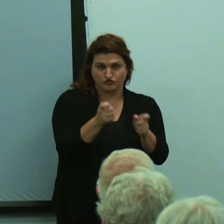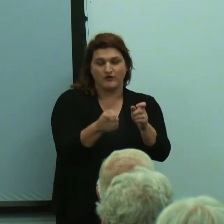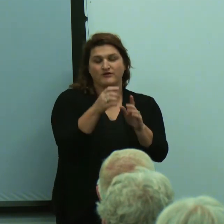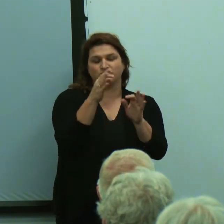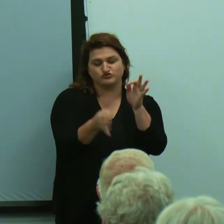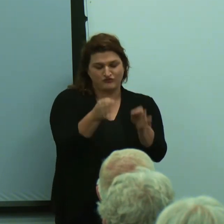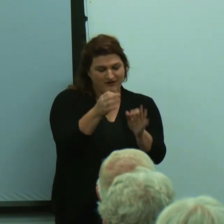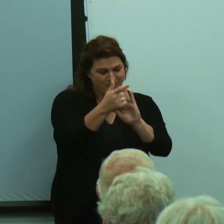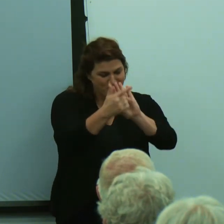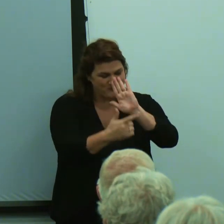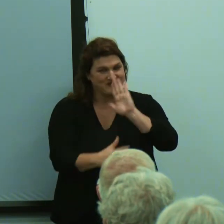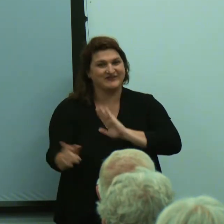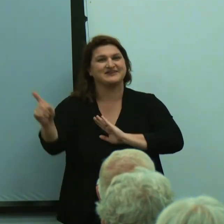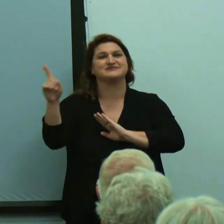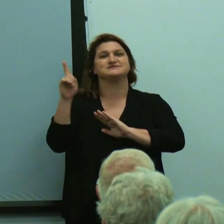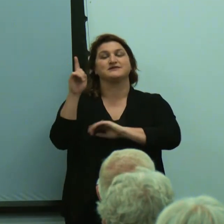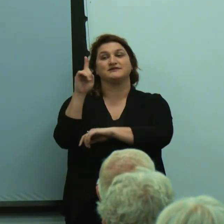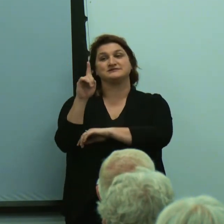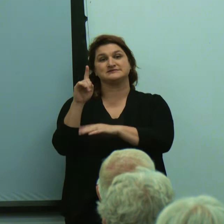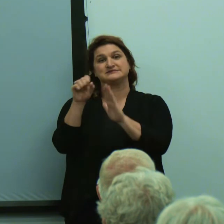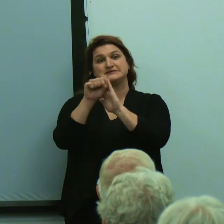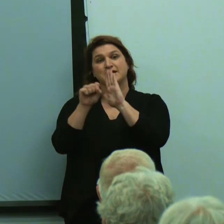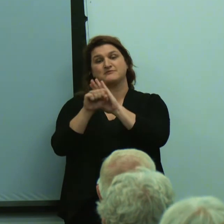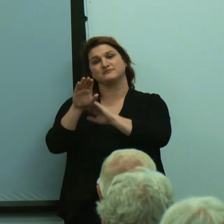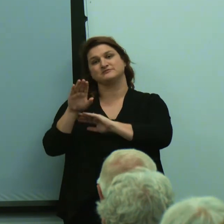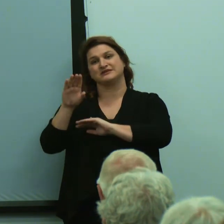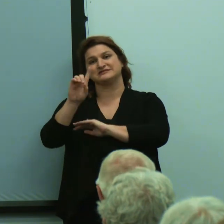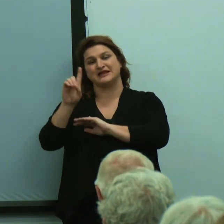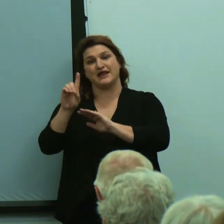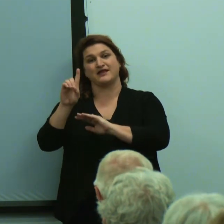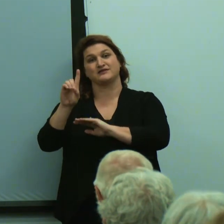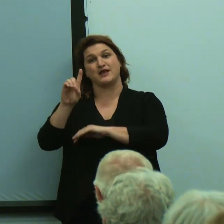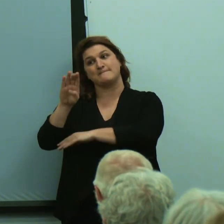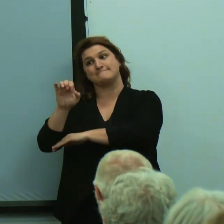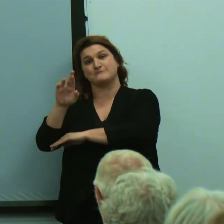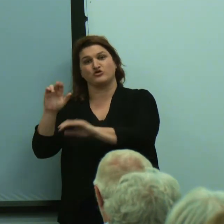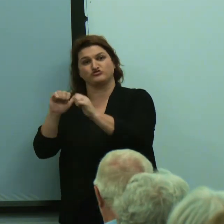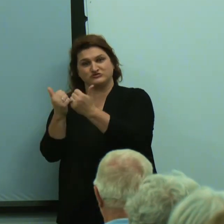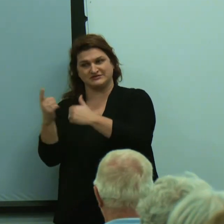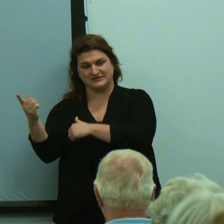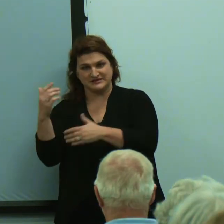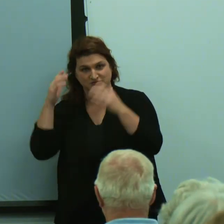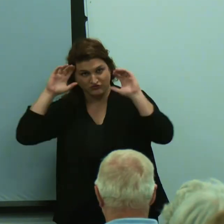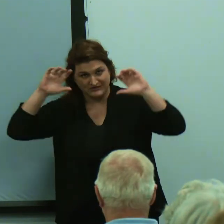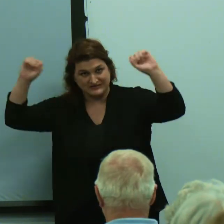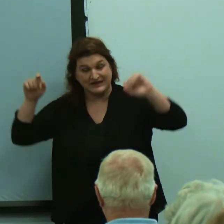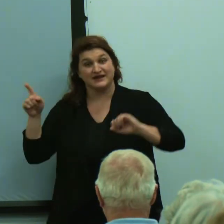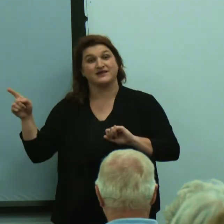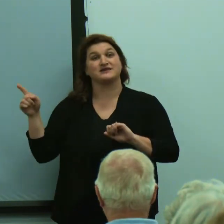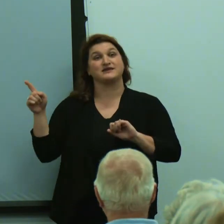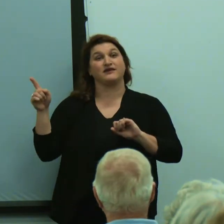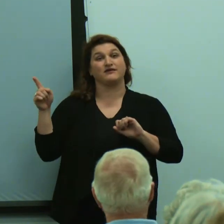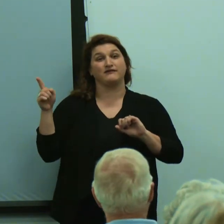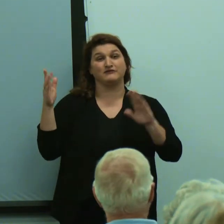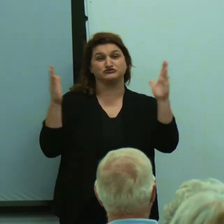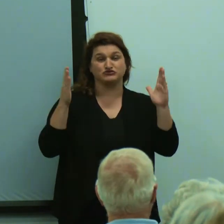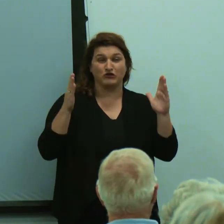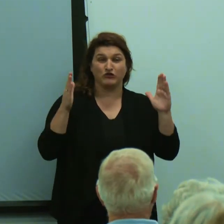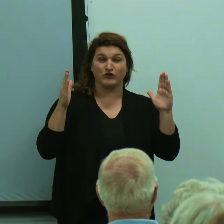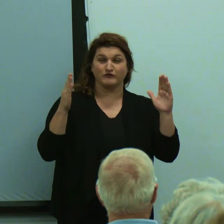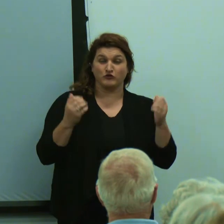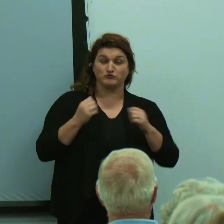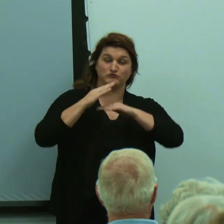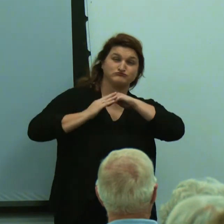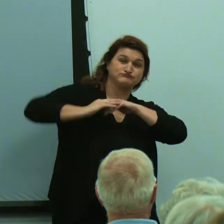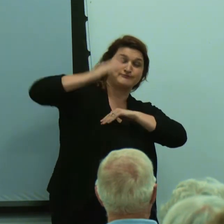State Bar Association and as president of the Dayton Bar Association. Mr. Leppa has served for over a decade on